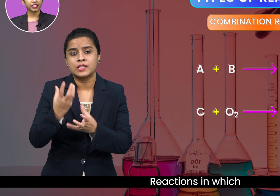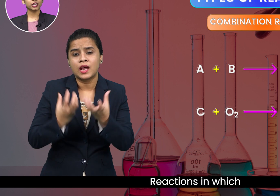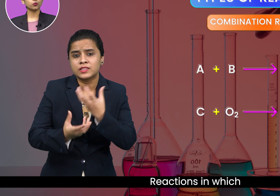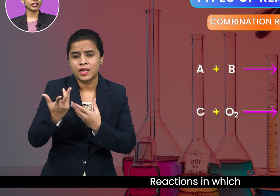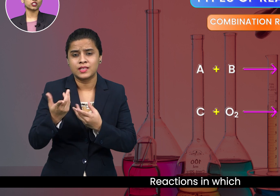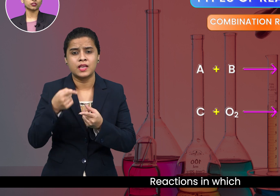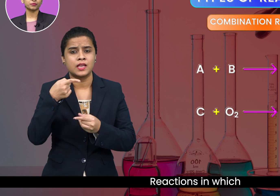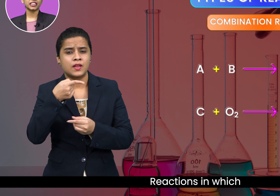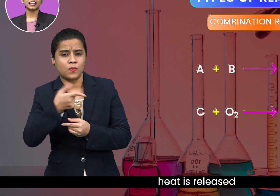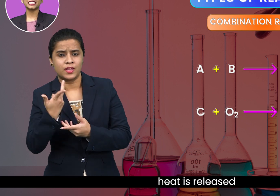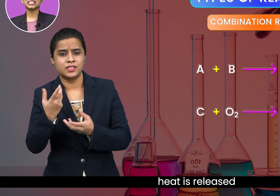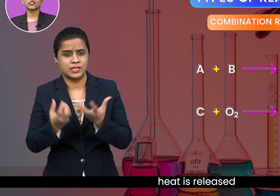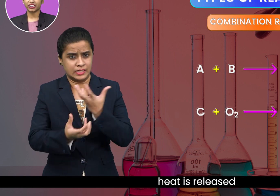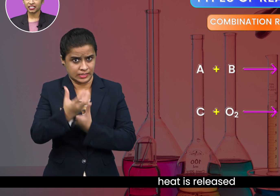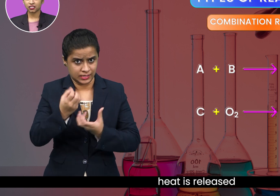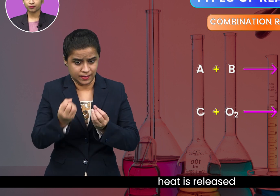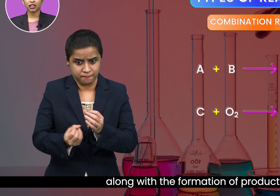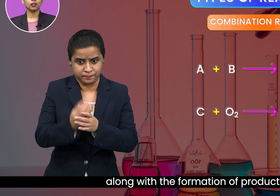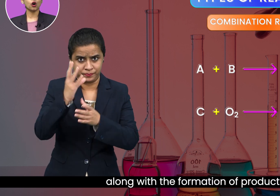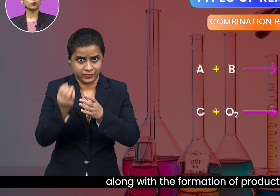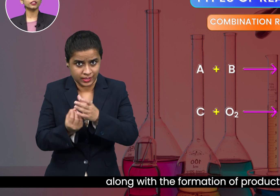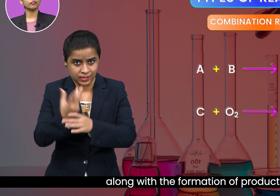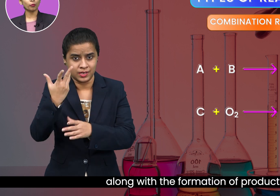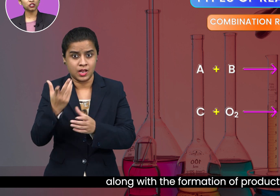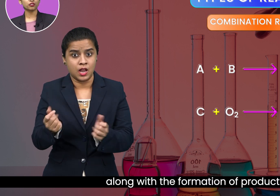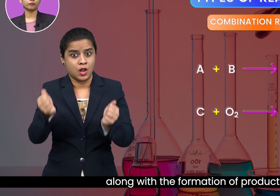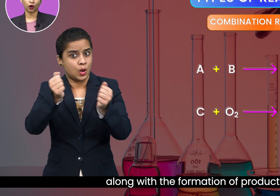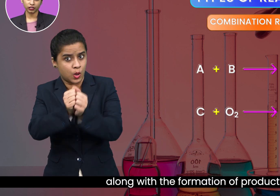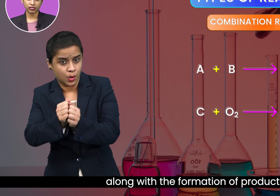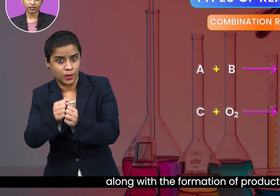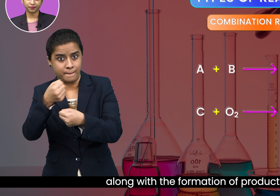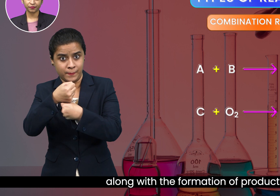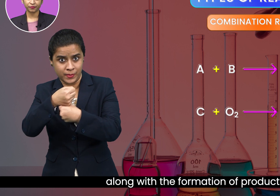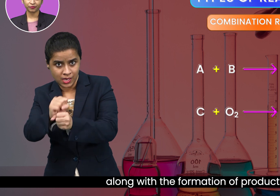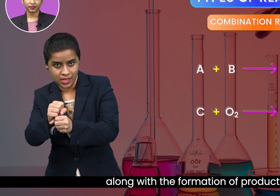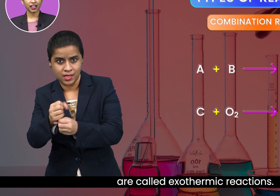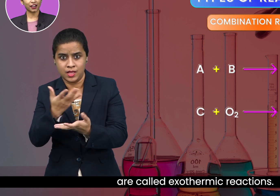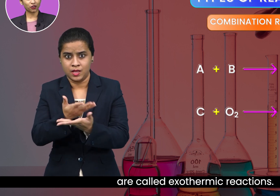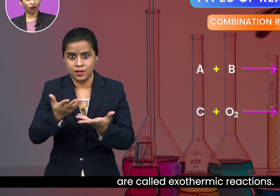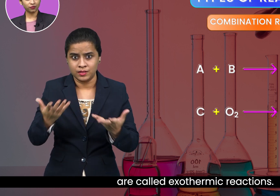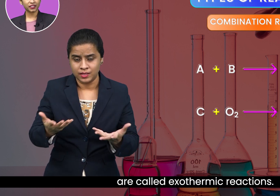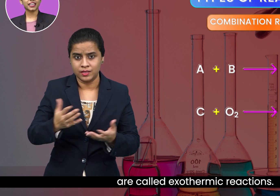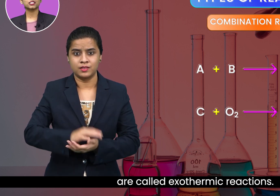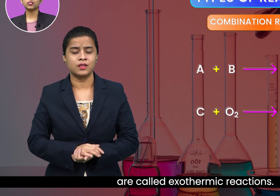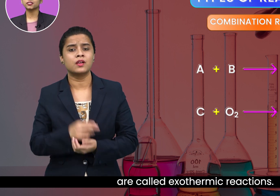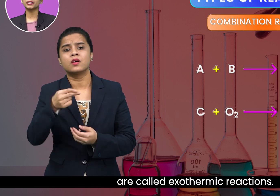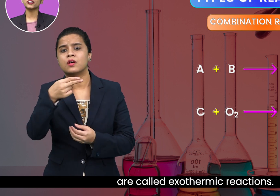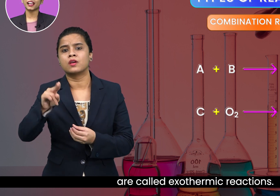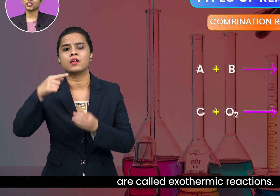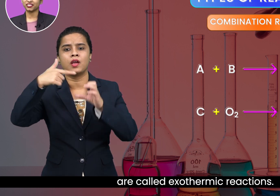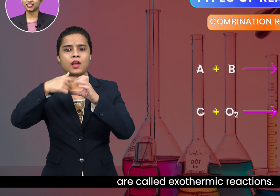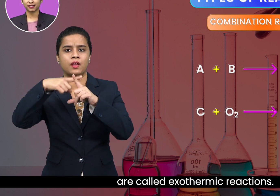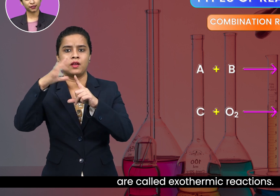Reactions in which heat is released along with the formation of products are called